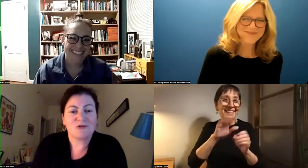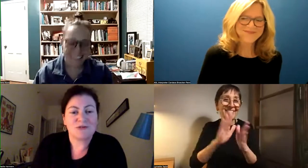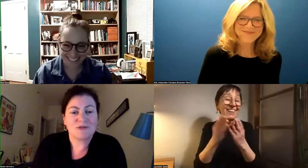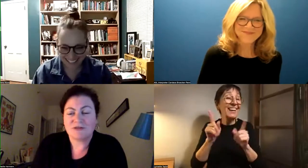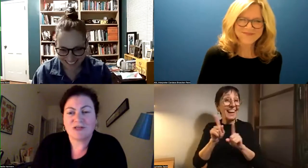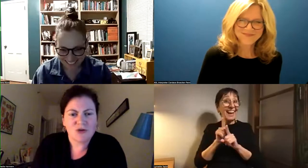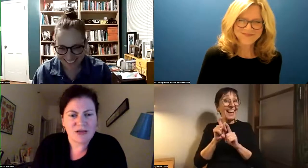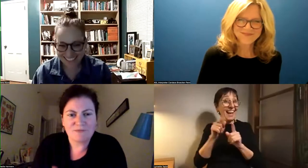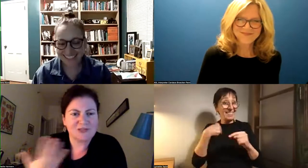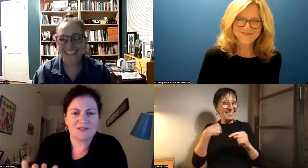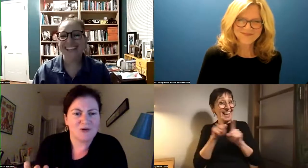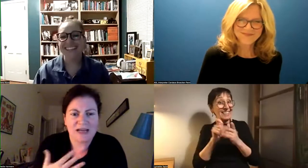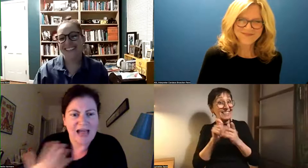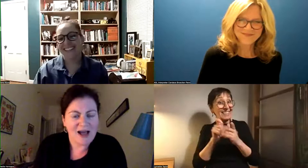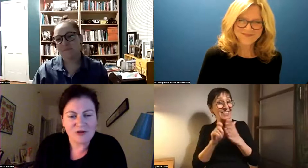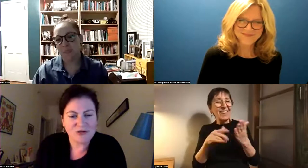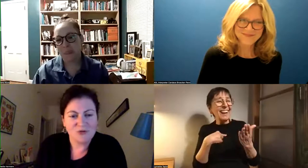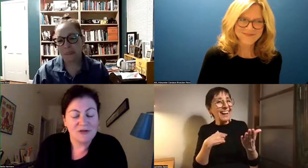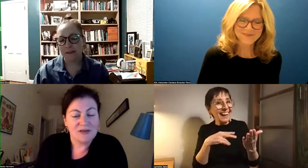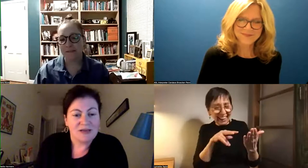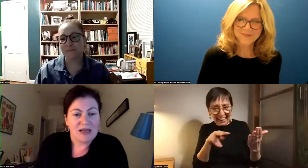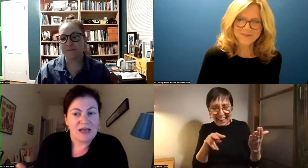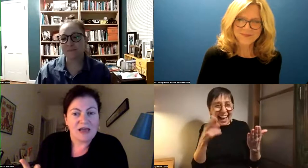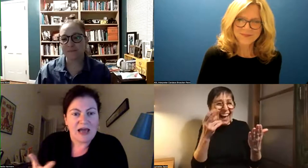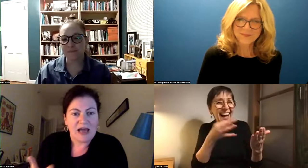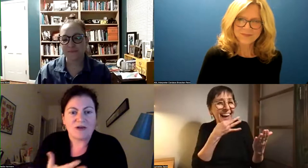was so curious. I'm just so like,